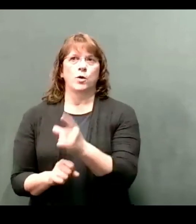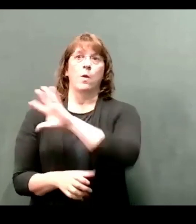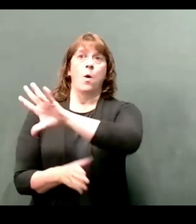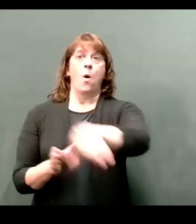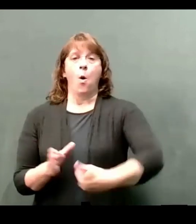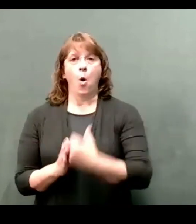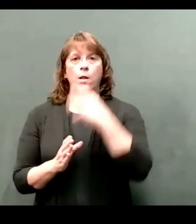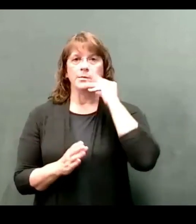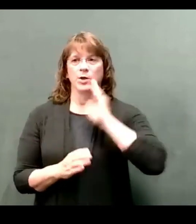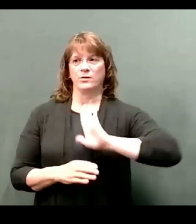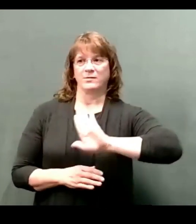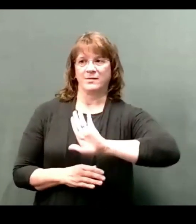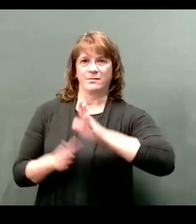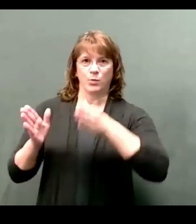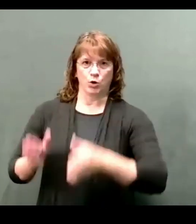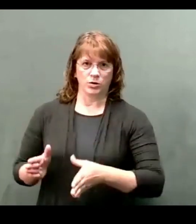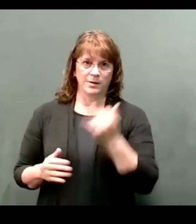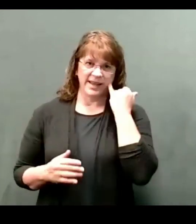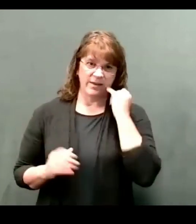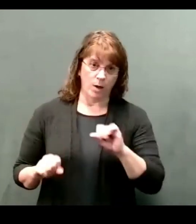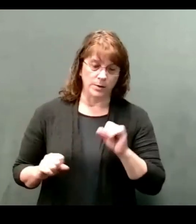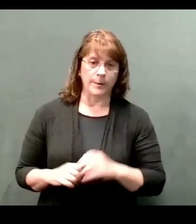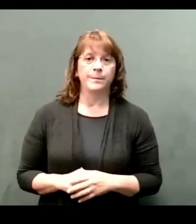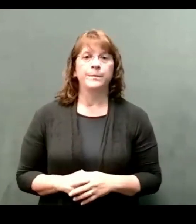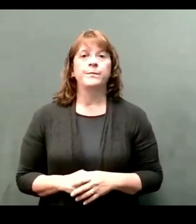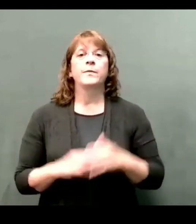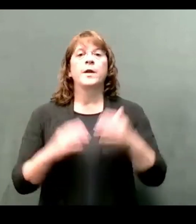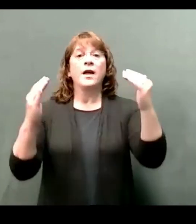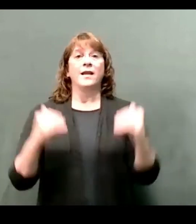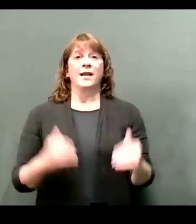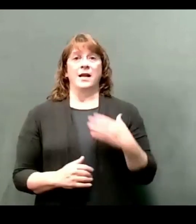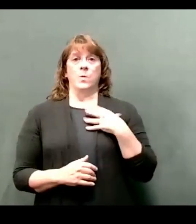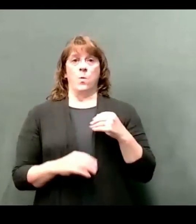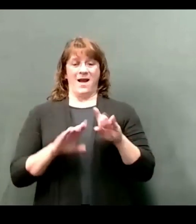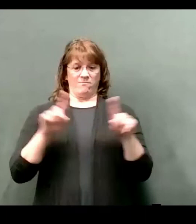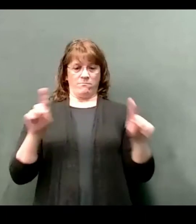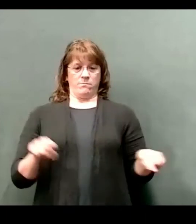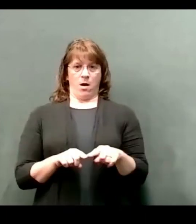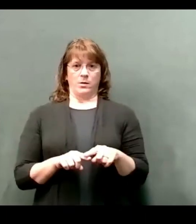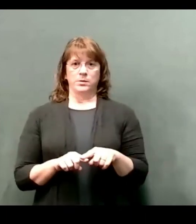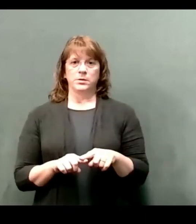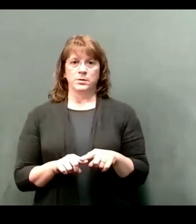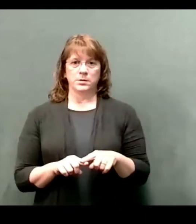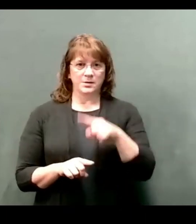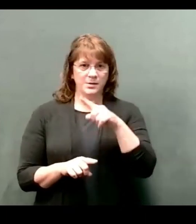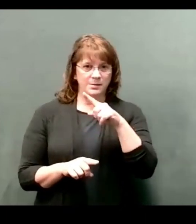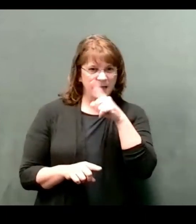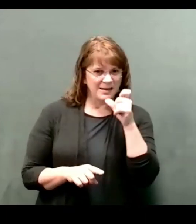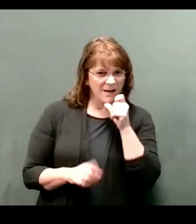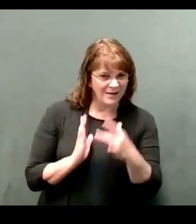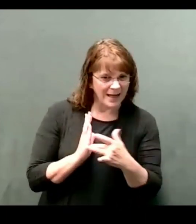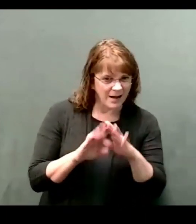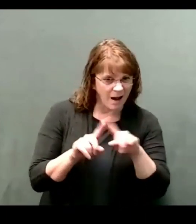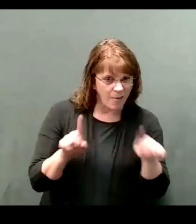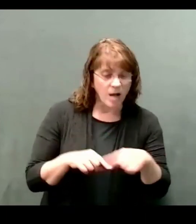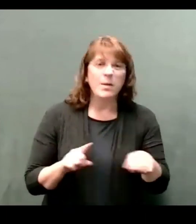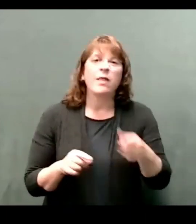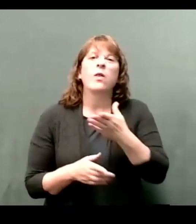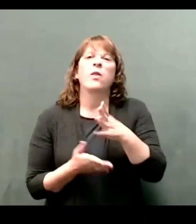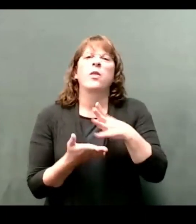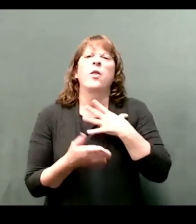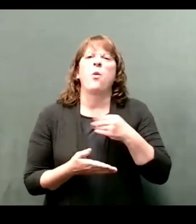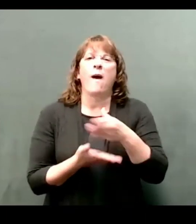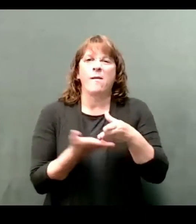whole experience of a person if possible. The next piece here is, because it's not technically a box, but this white section